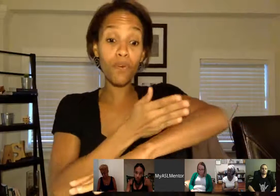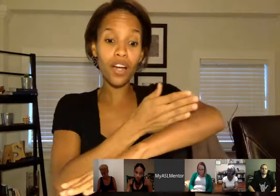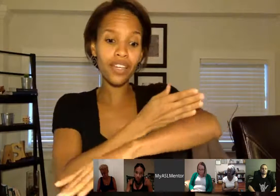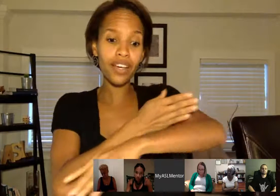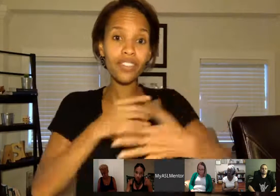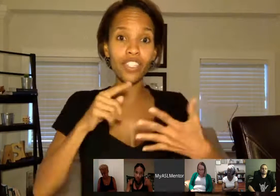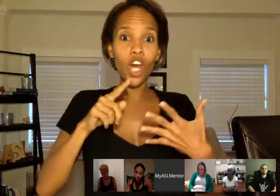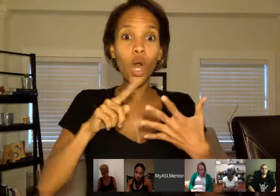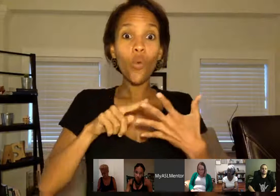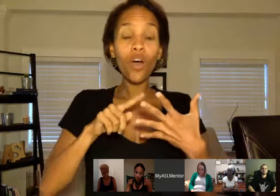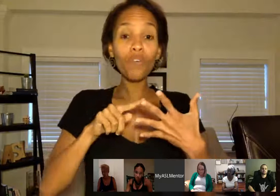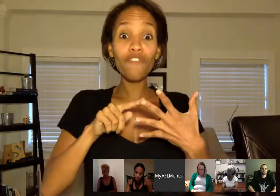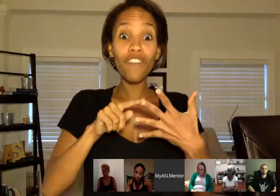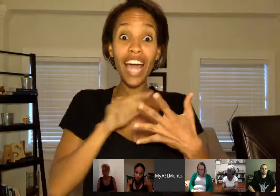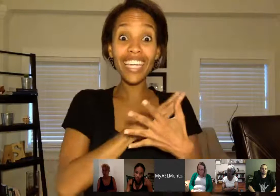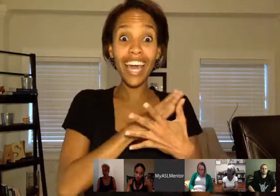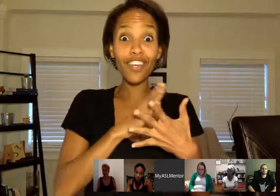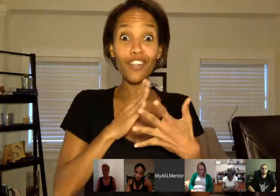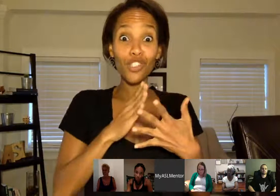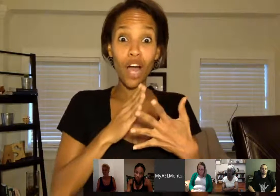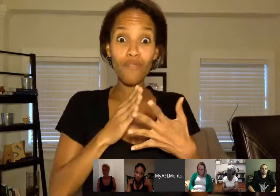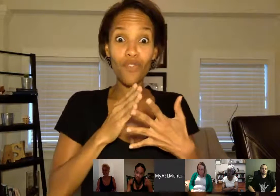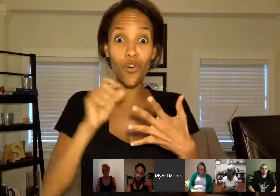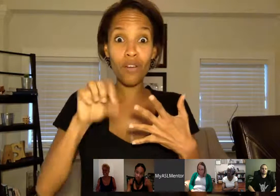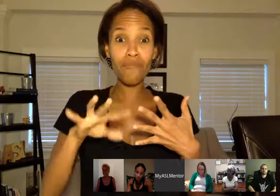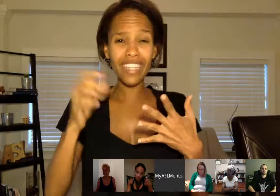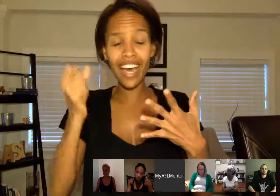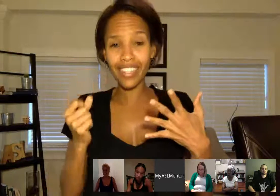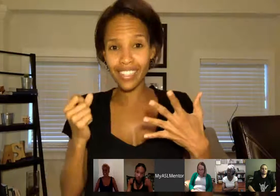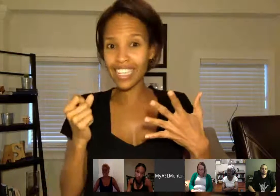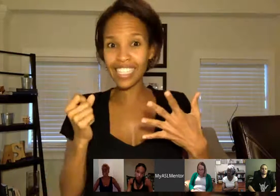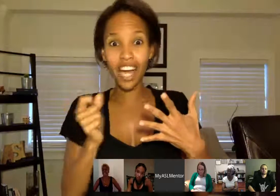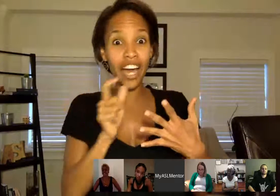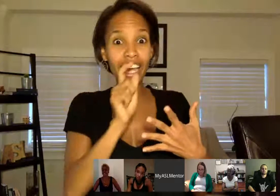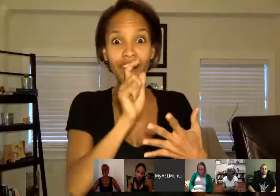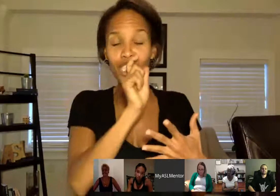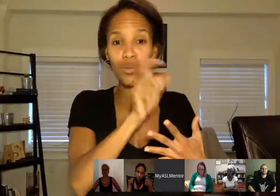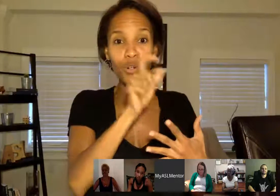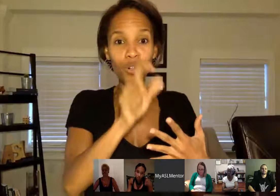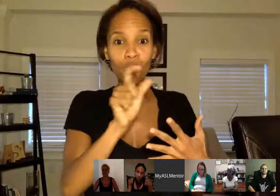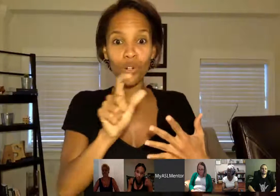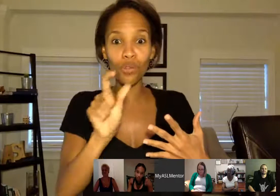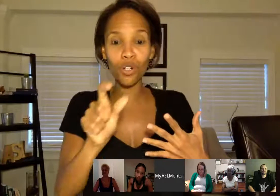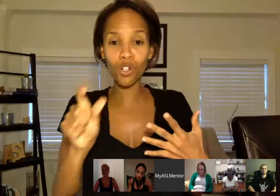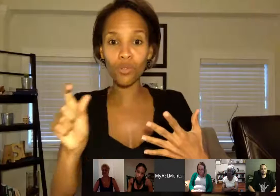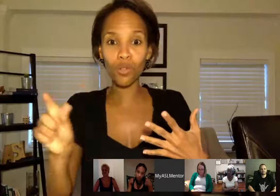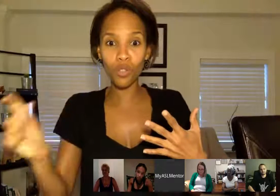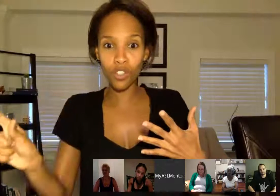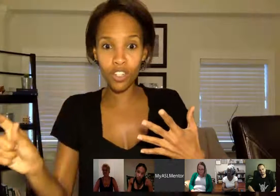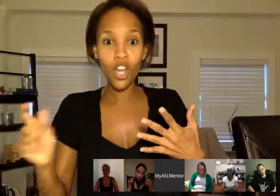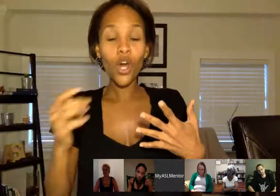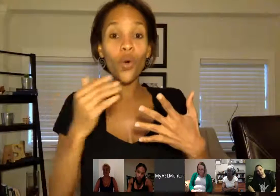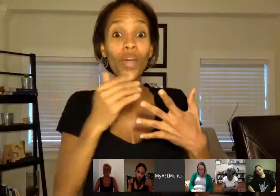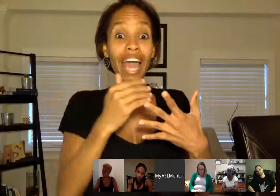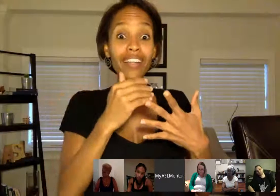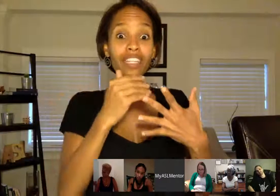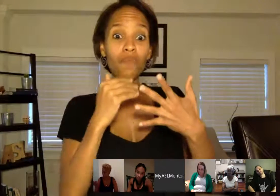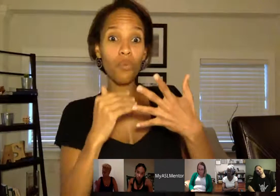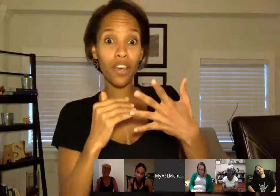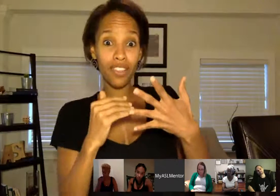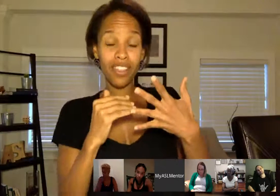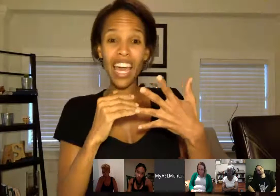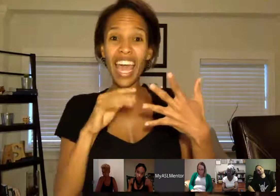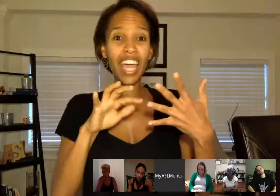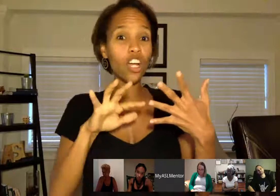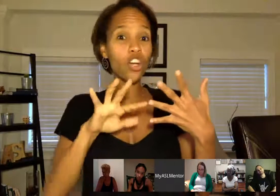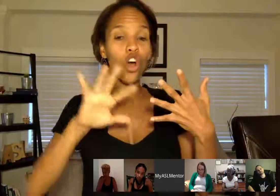improvement process, when we finally get you to drop form, yes, it's not English word, we end up